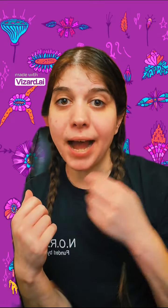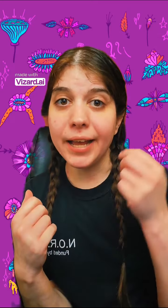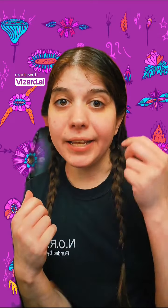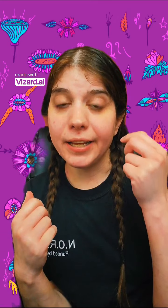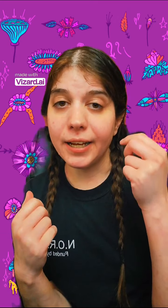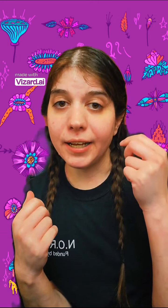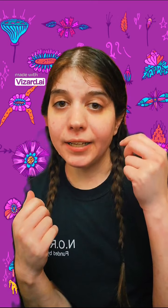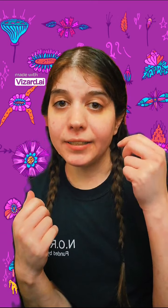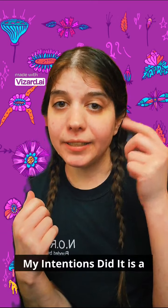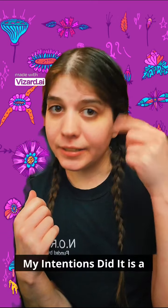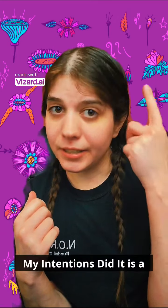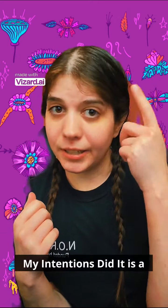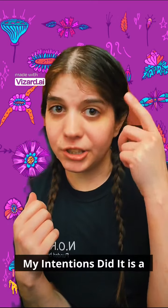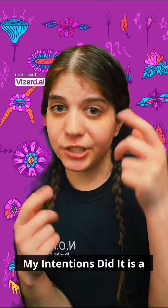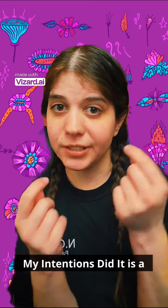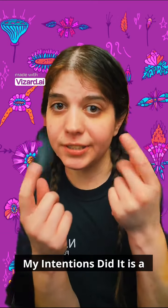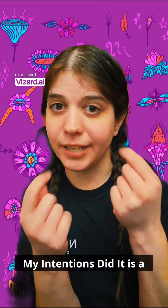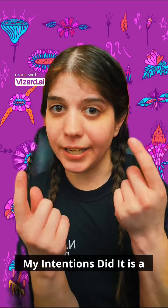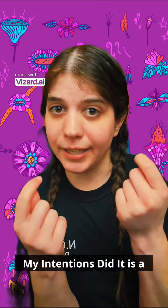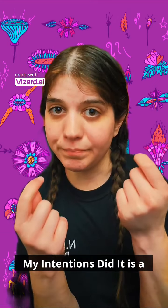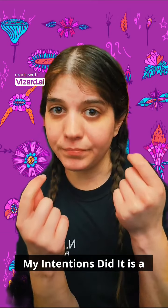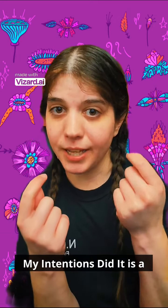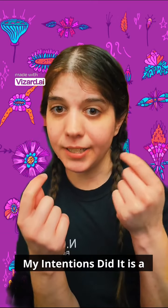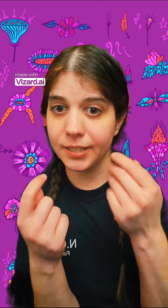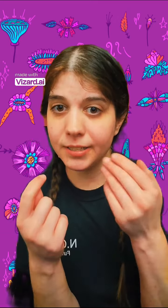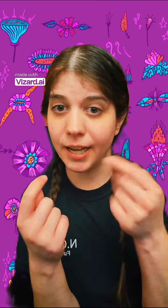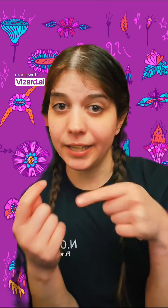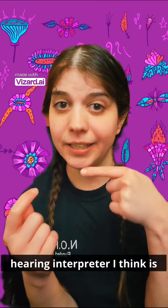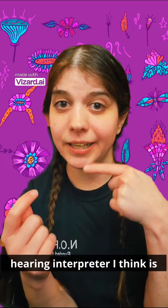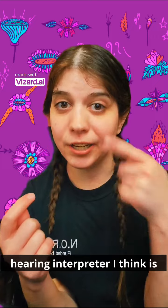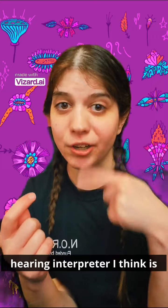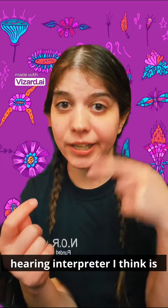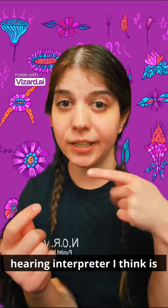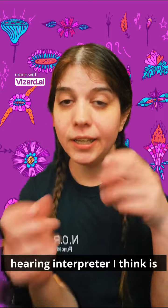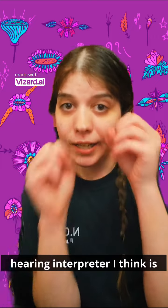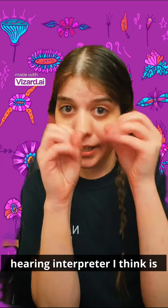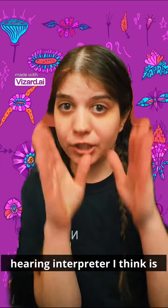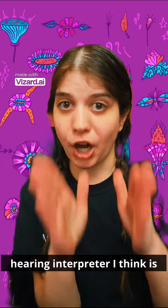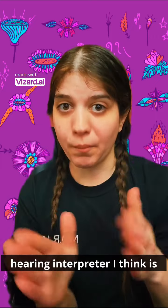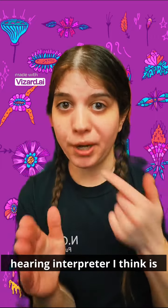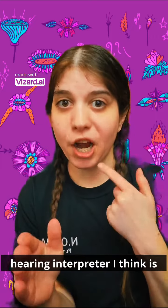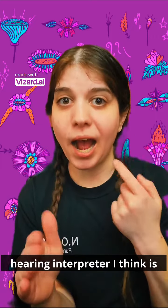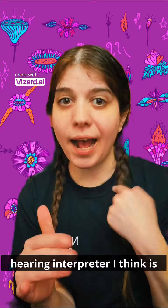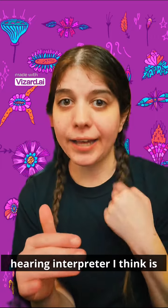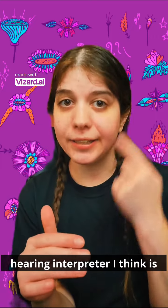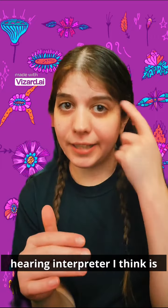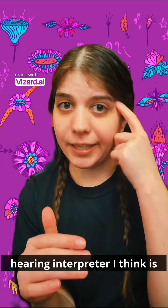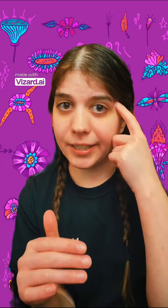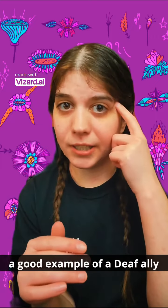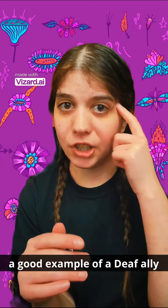My intentions did it is a hearing interpreter. I think is a